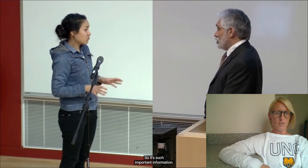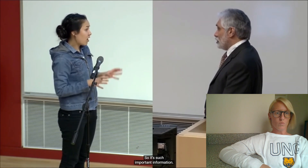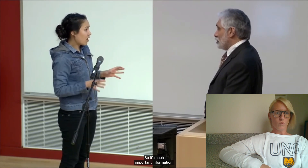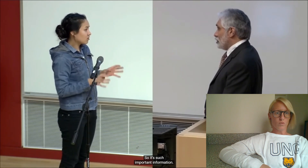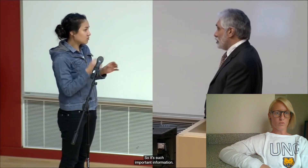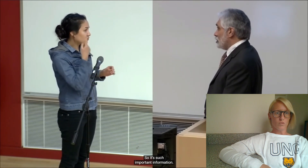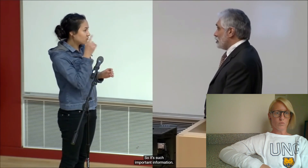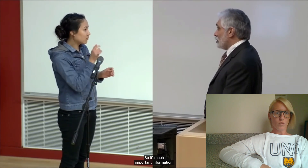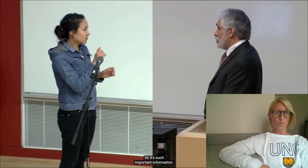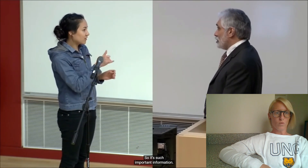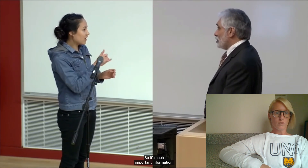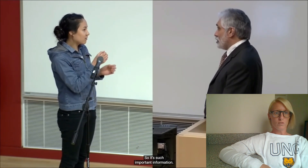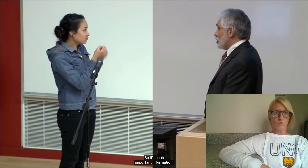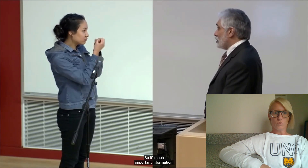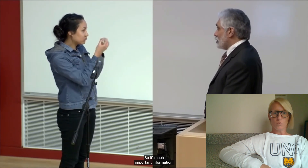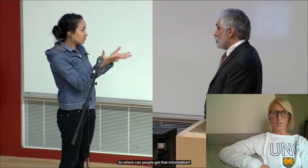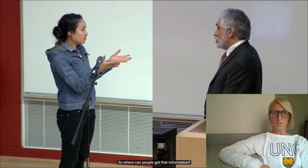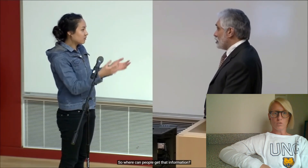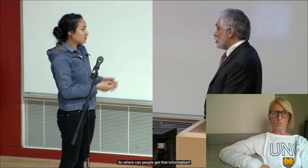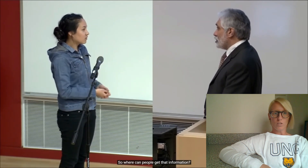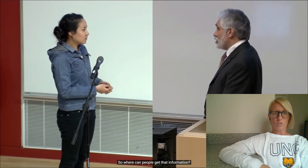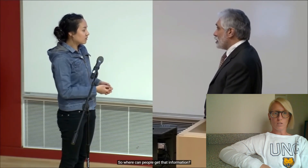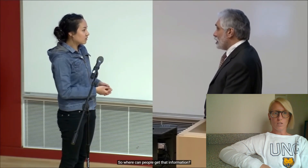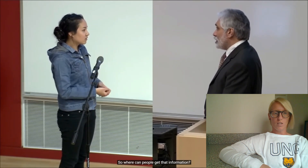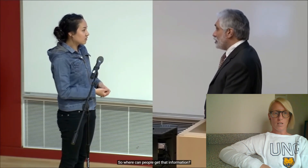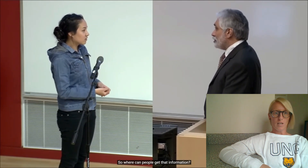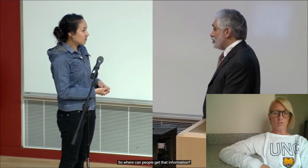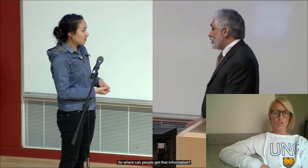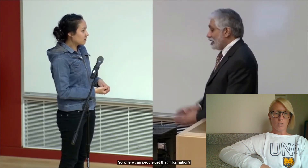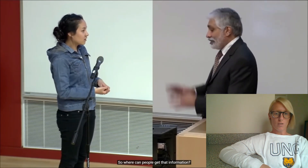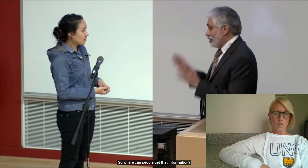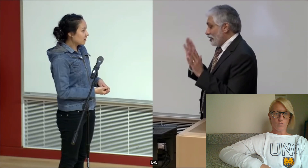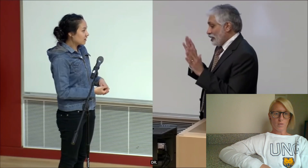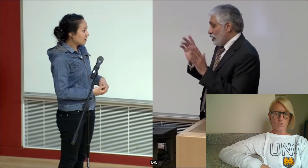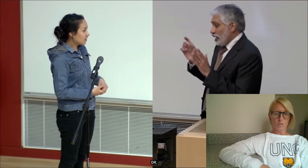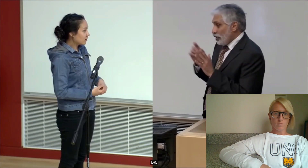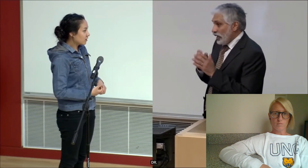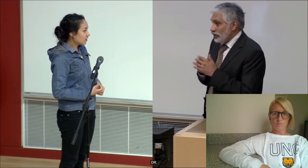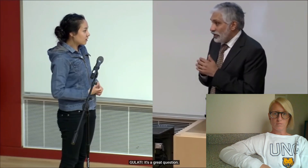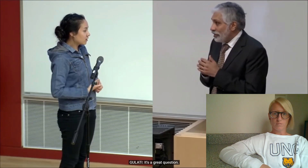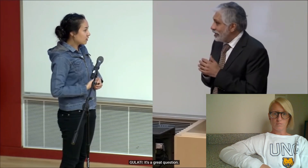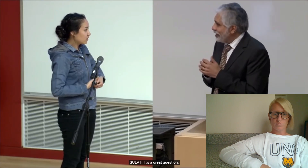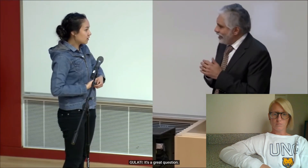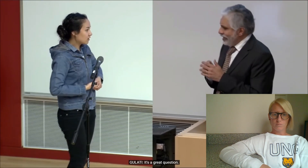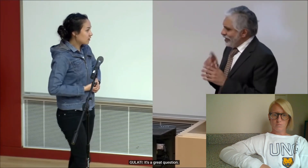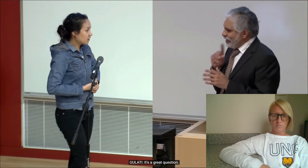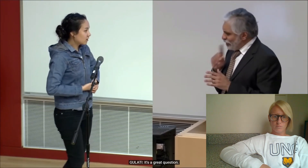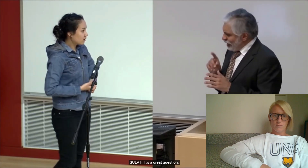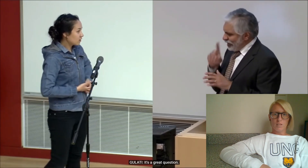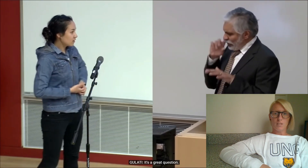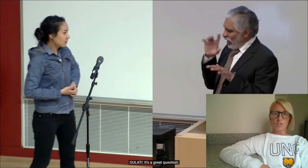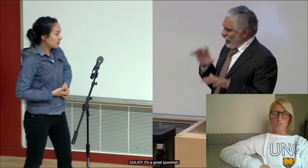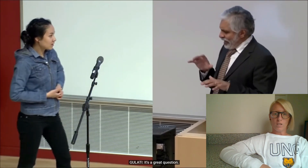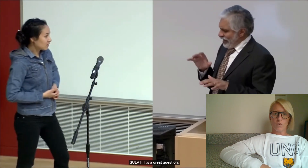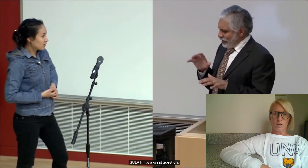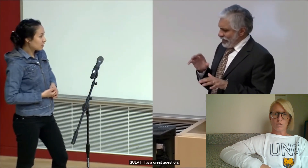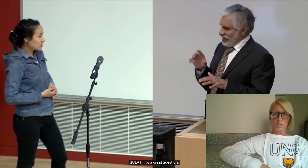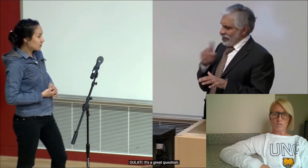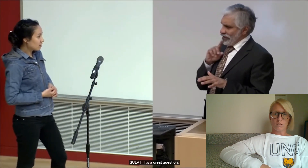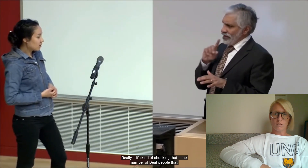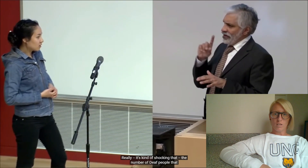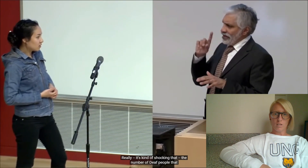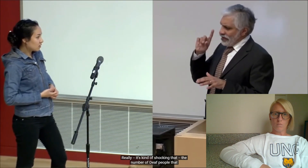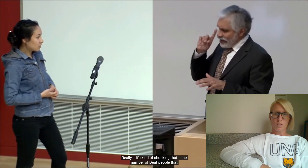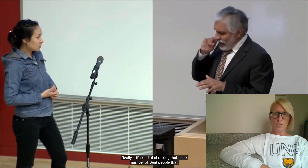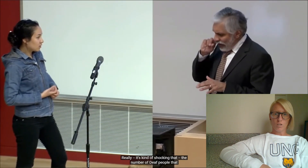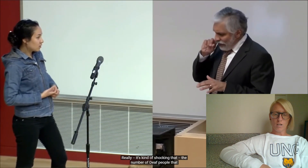I'm asking, well, do you know what to do So in that where can people situation? get that How to information? share that information. It's a great question. That's a great question.